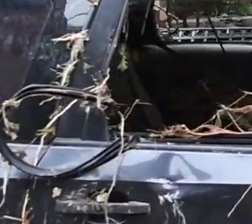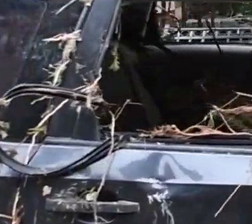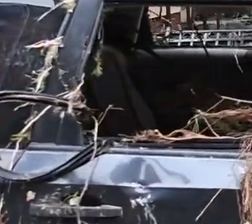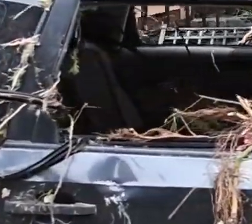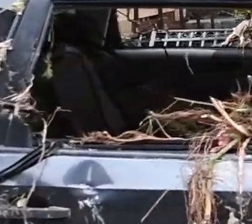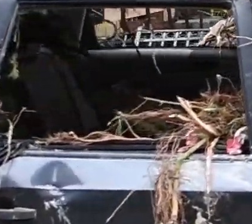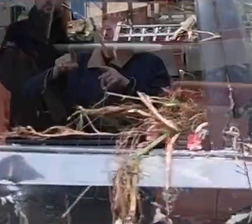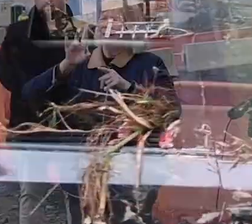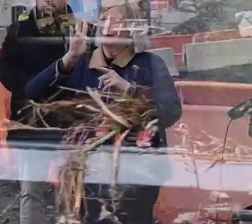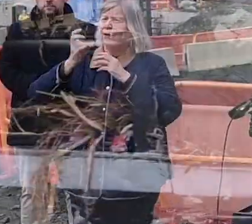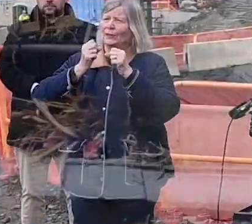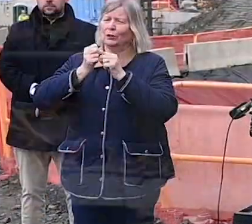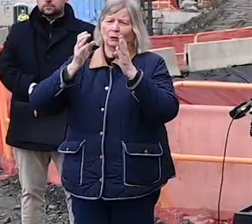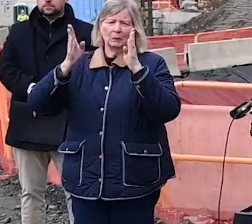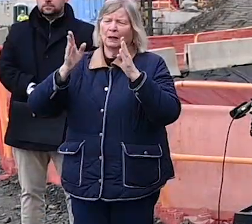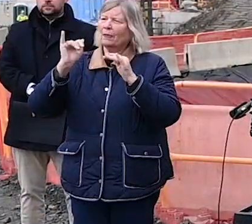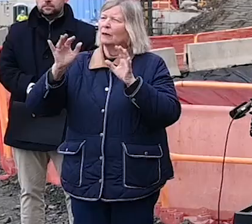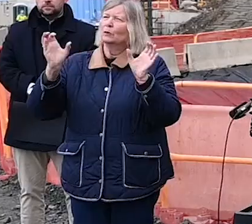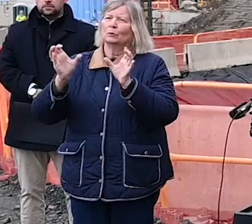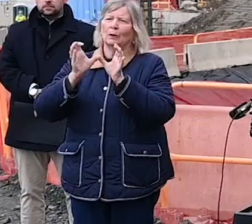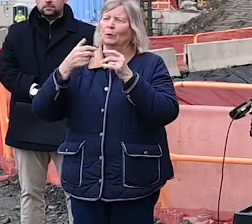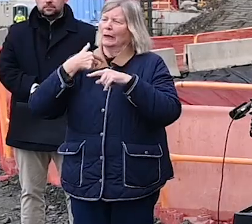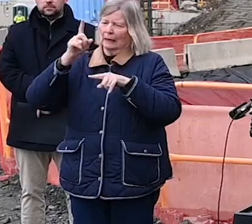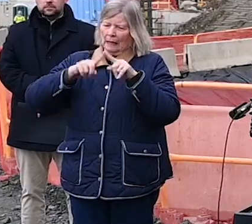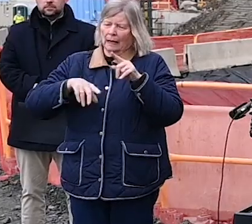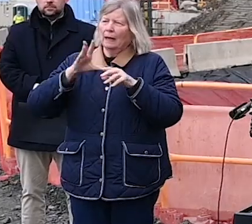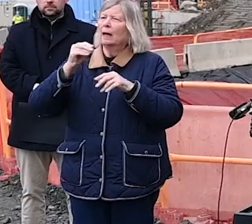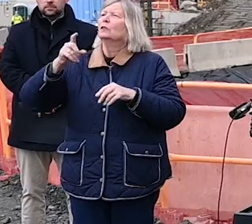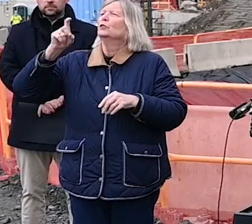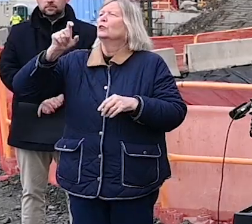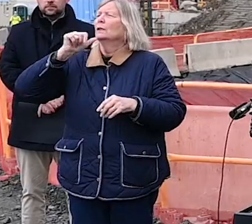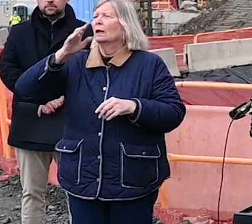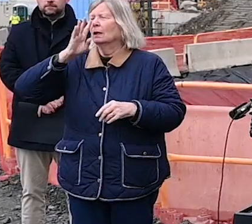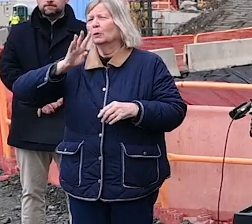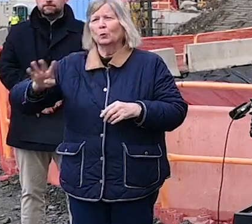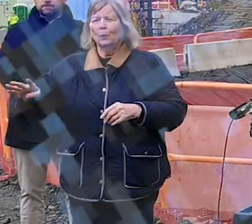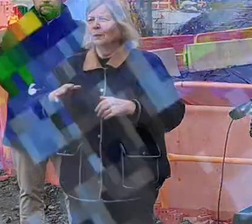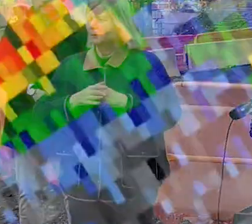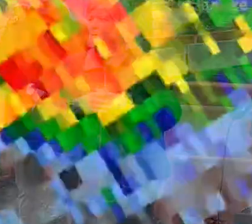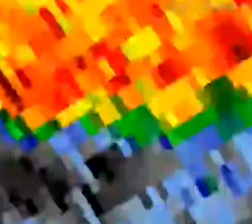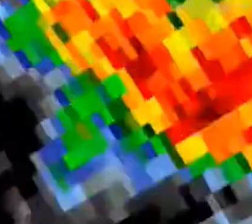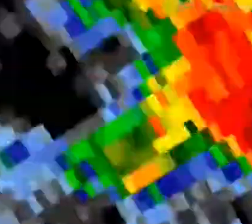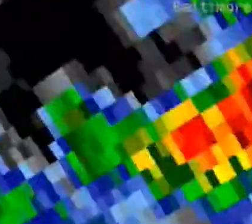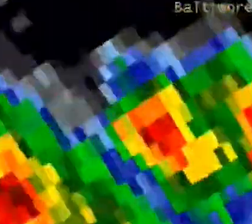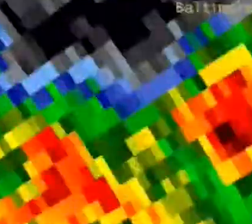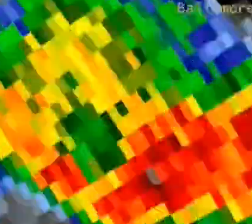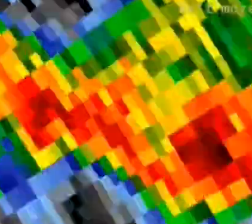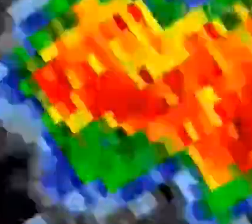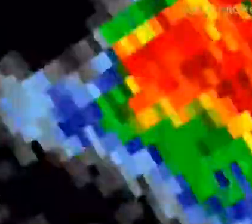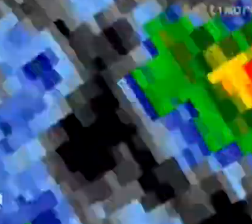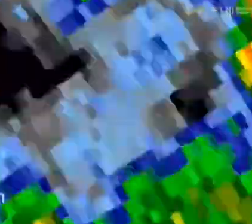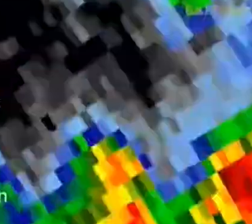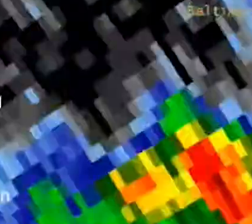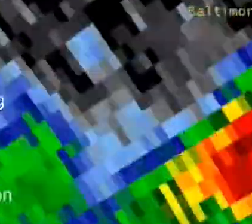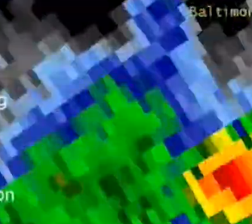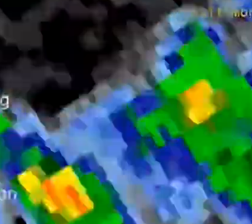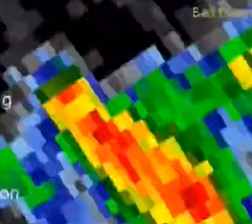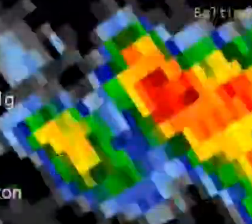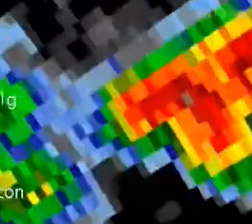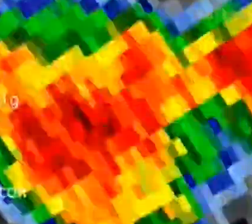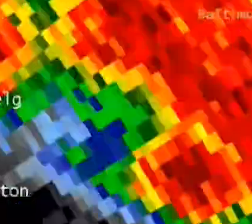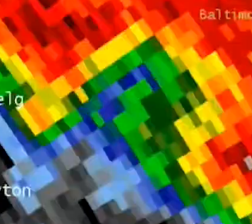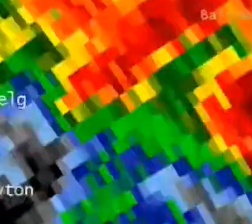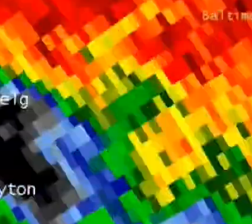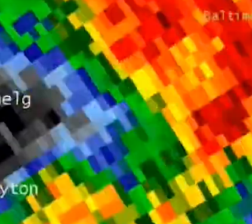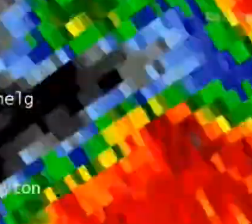a crisis that we could not and must not ignore. We knew that bold, decisive, and immediate action was needed